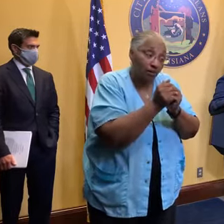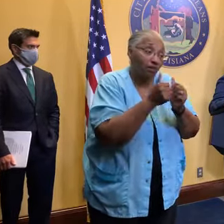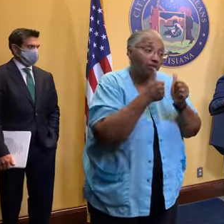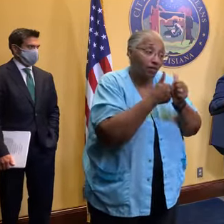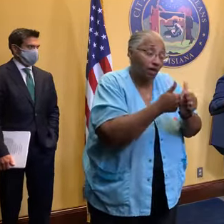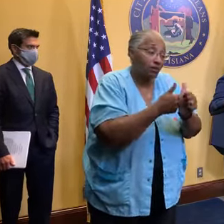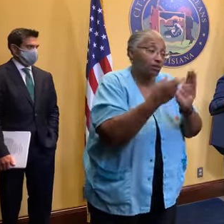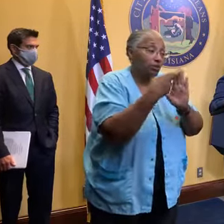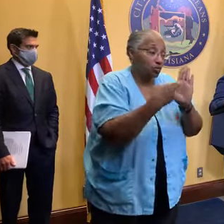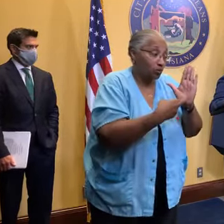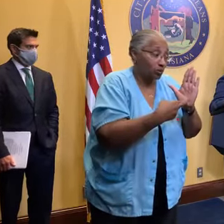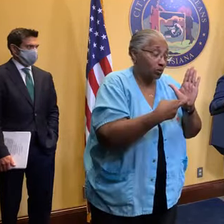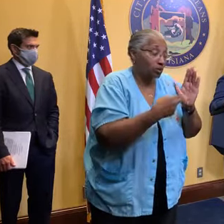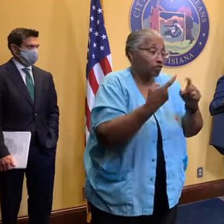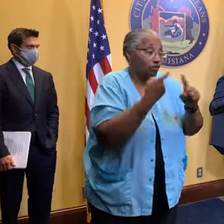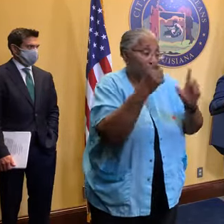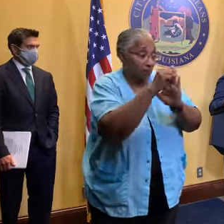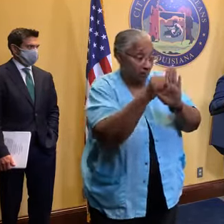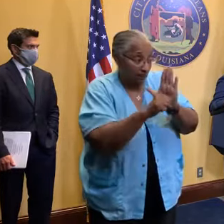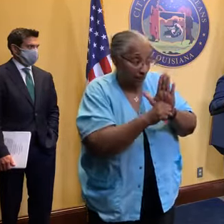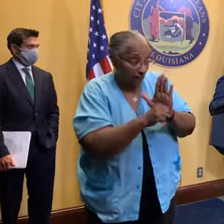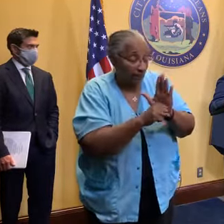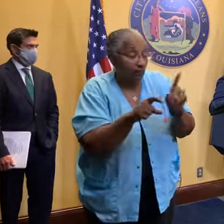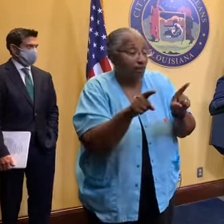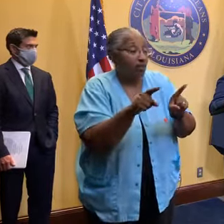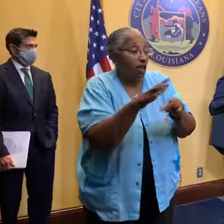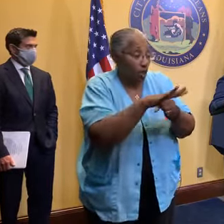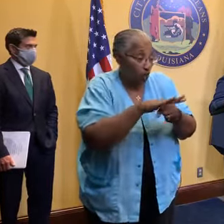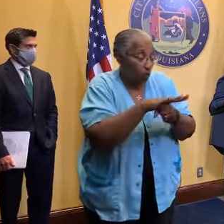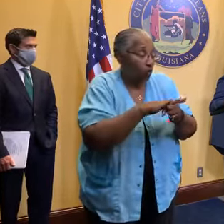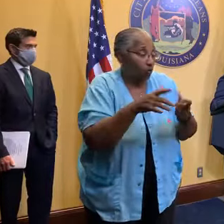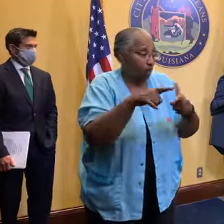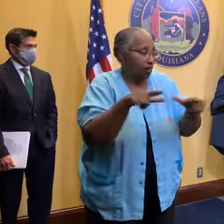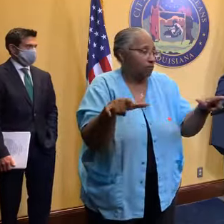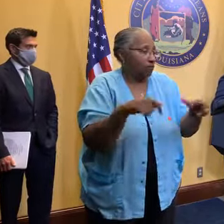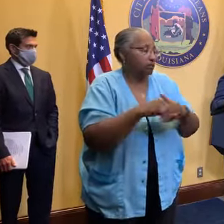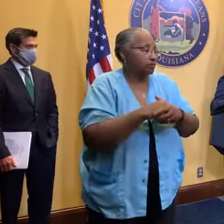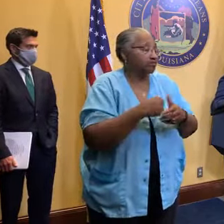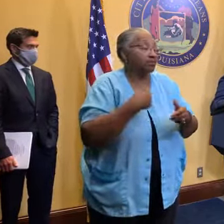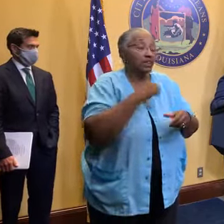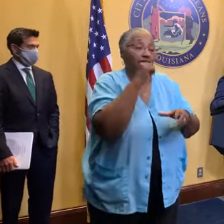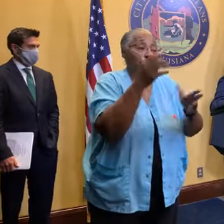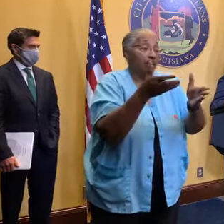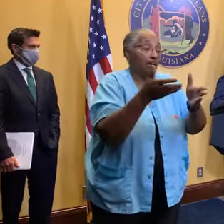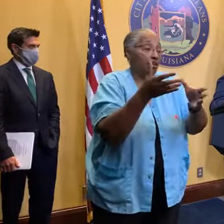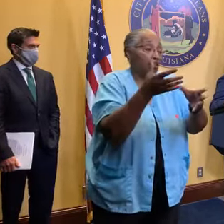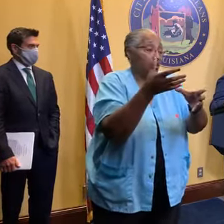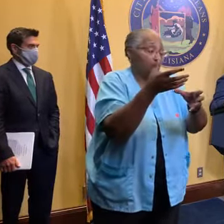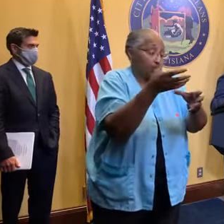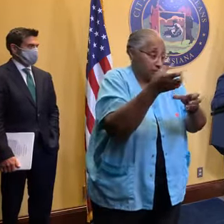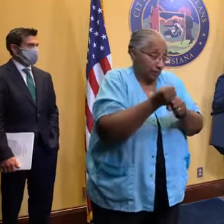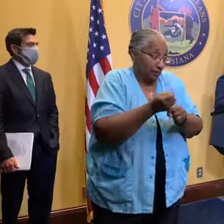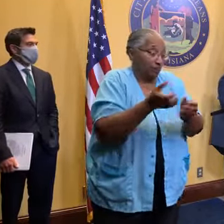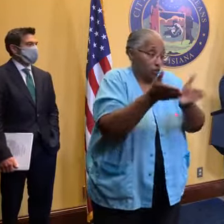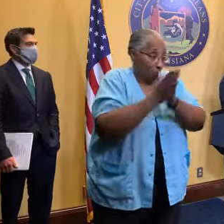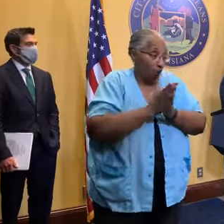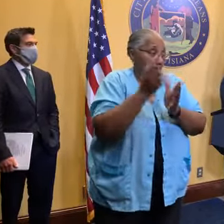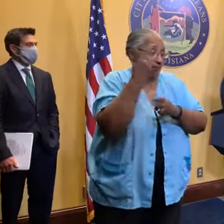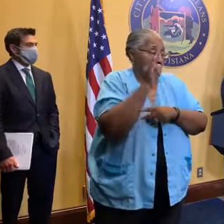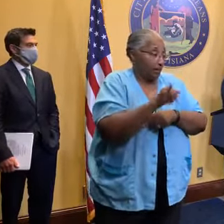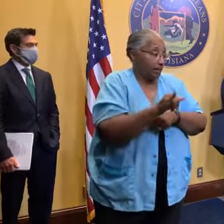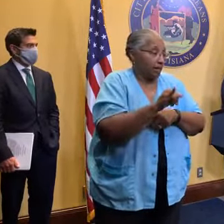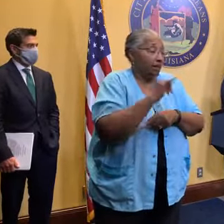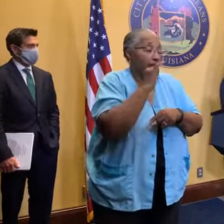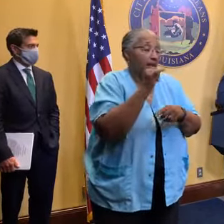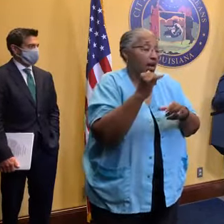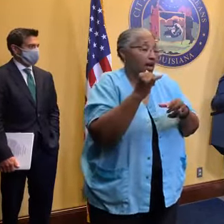the state and local level. And so I have not received a request for that. I have not received any